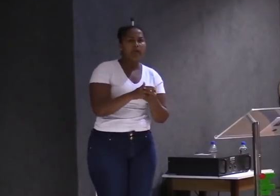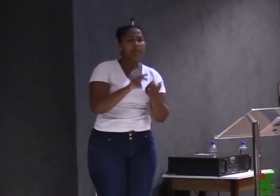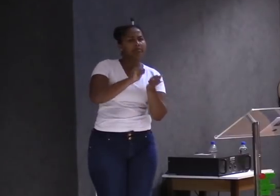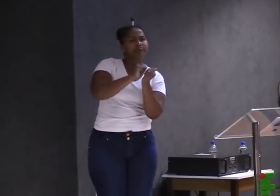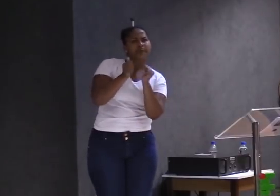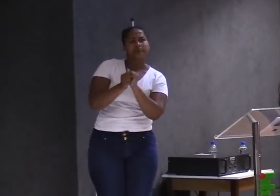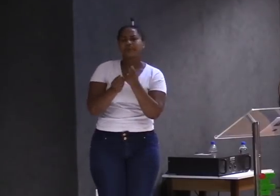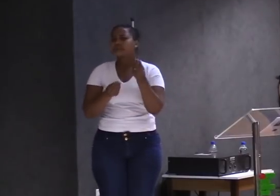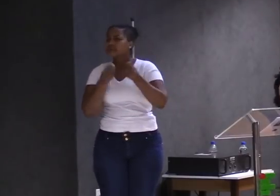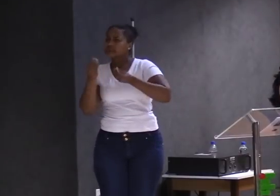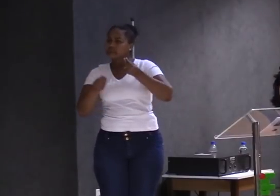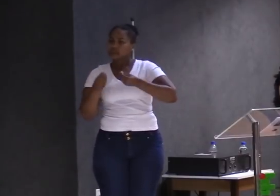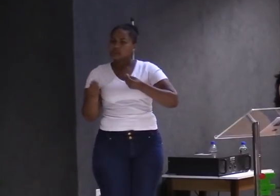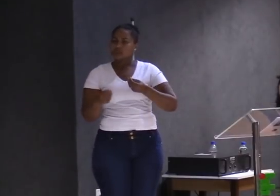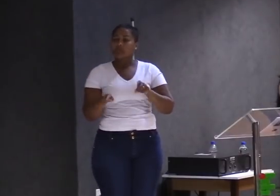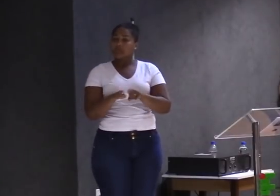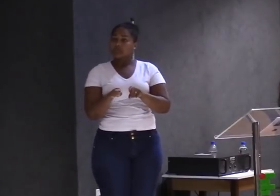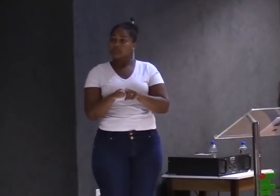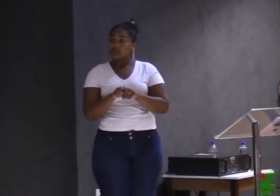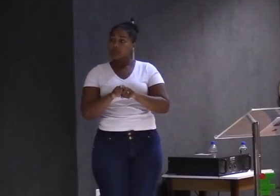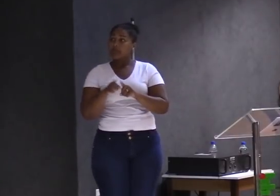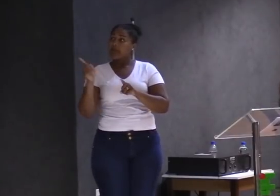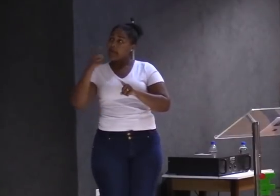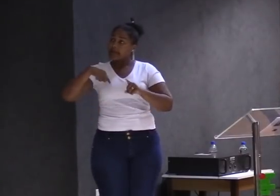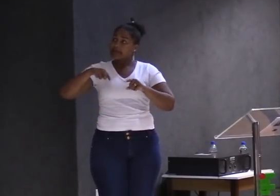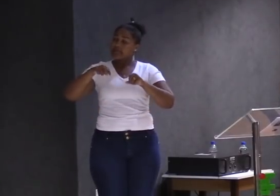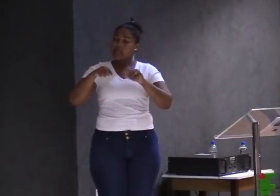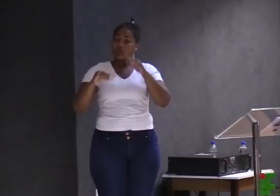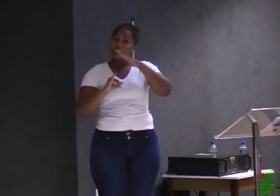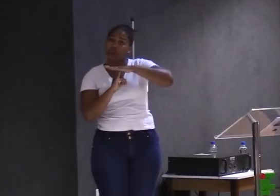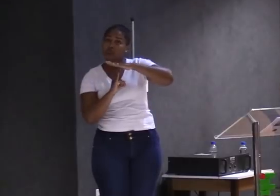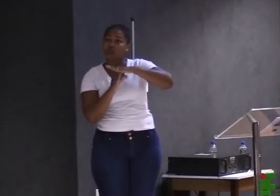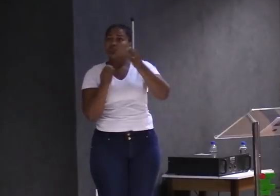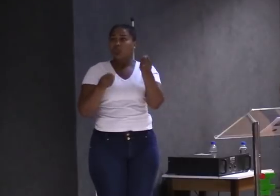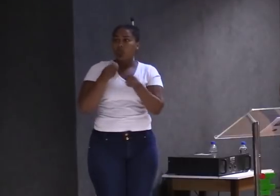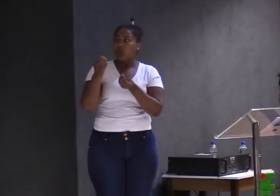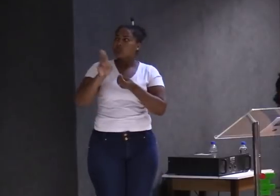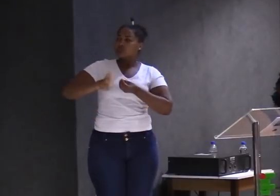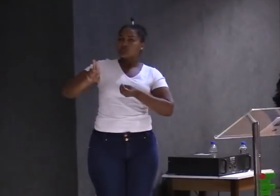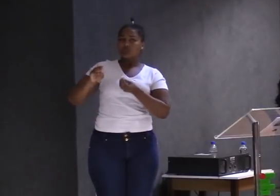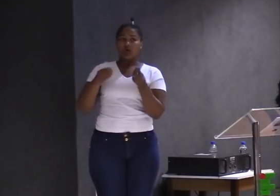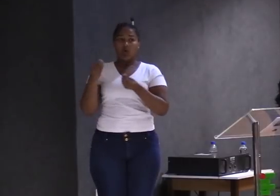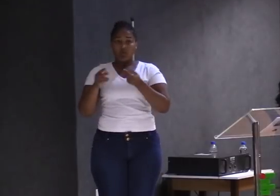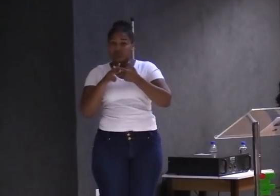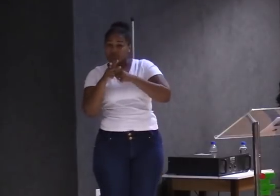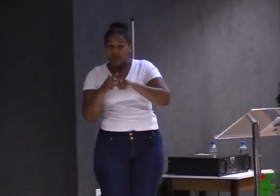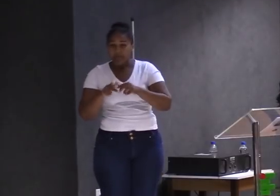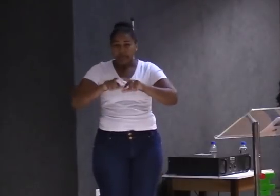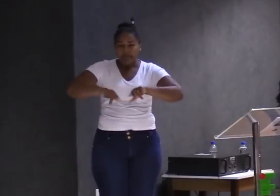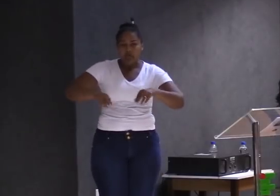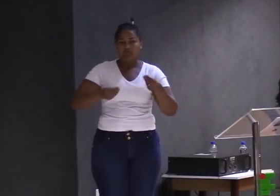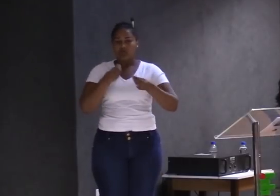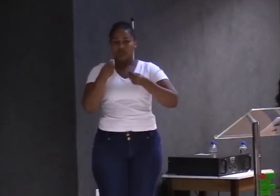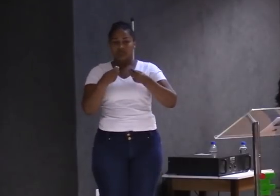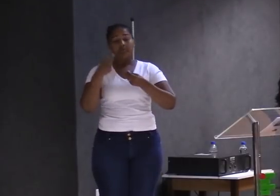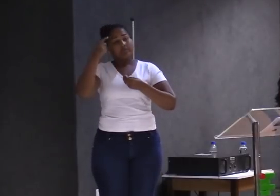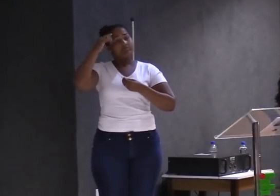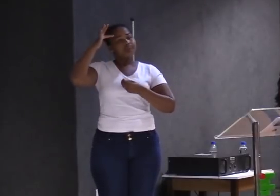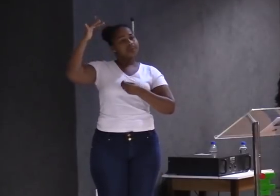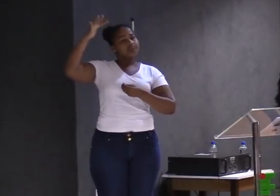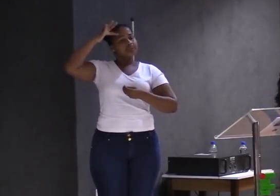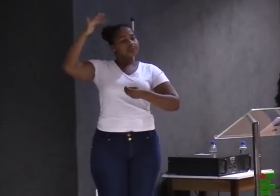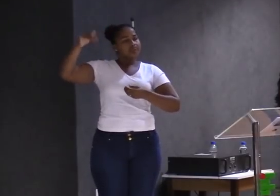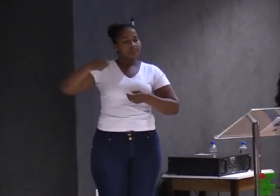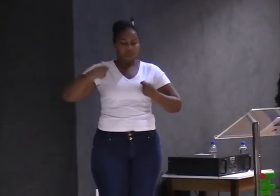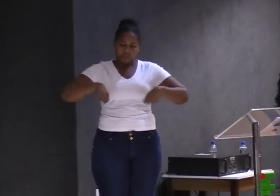nosso processo, né, ao ambiente, ao contexto e a esse processo. So they always have to